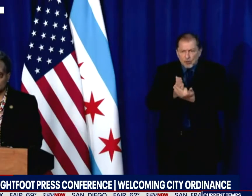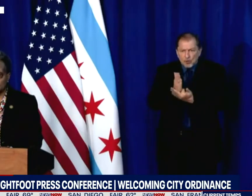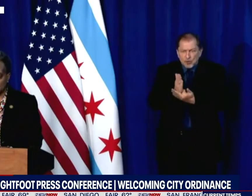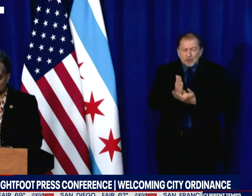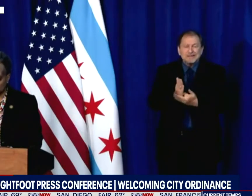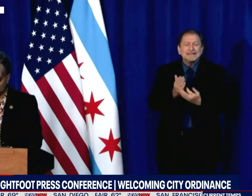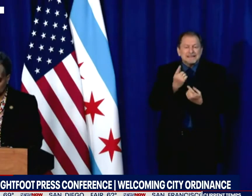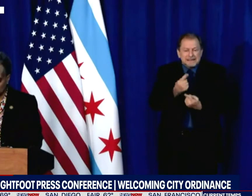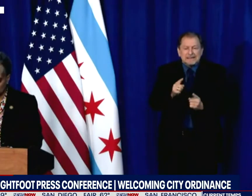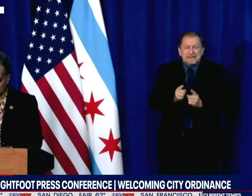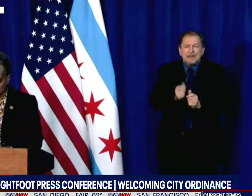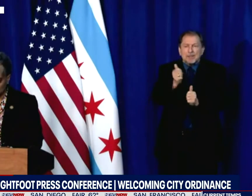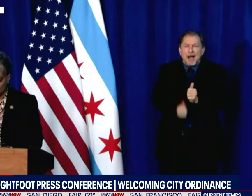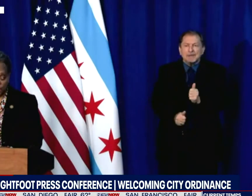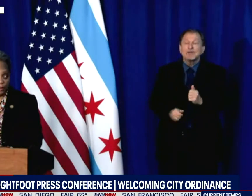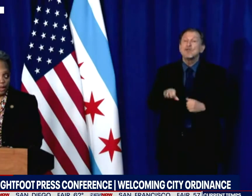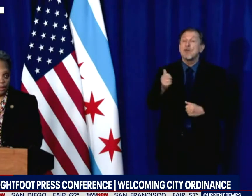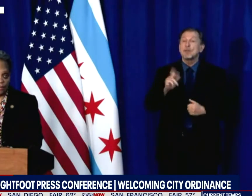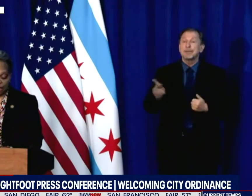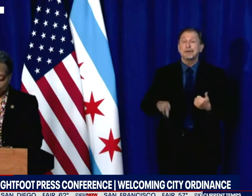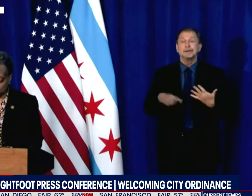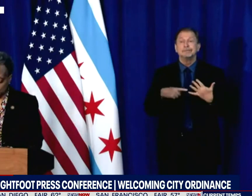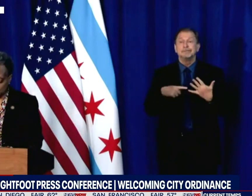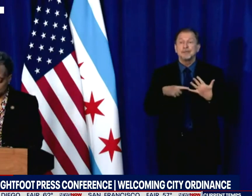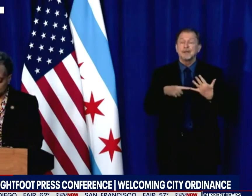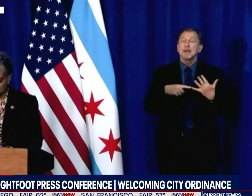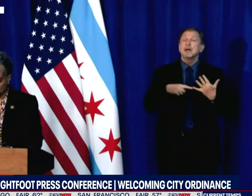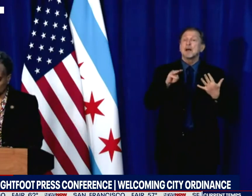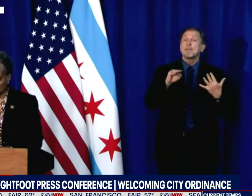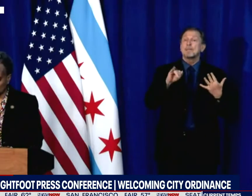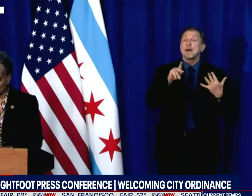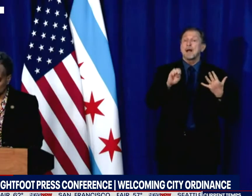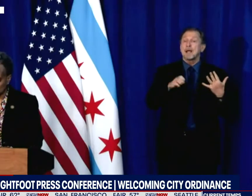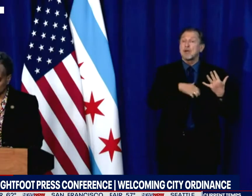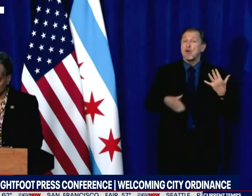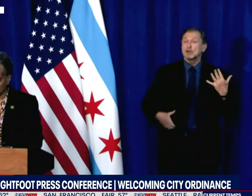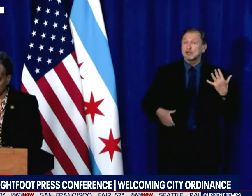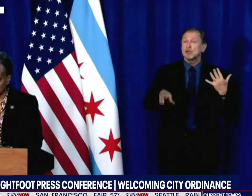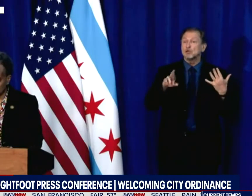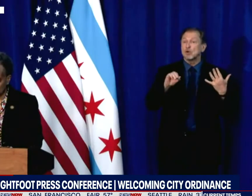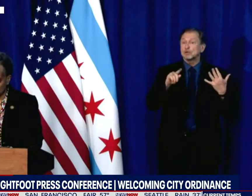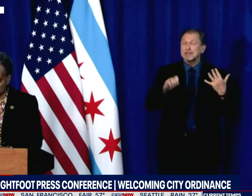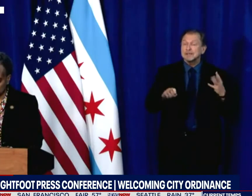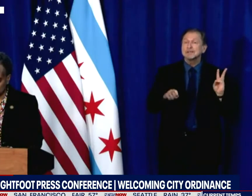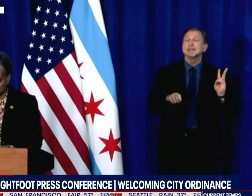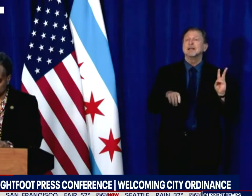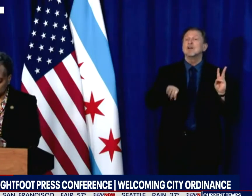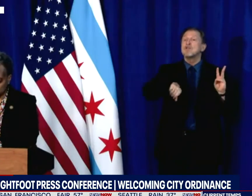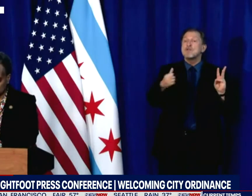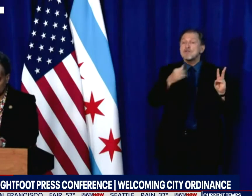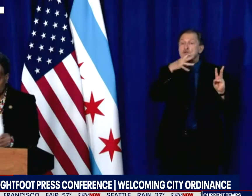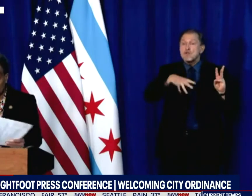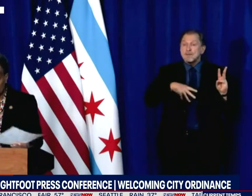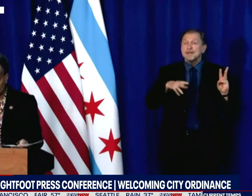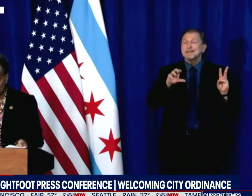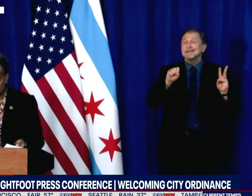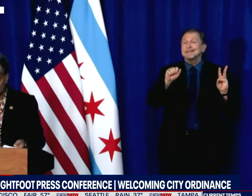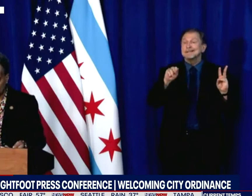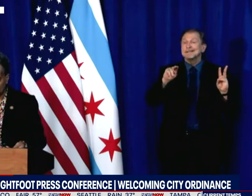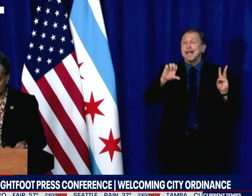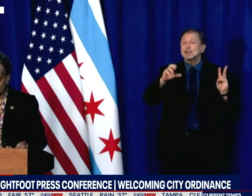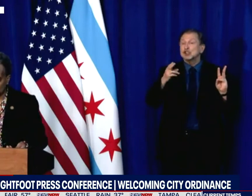city council and other champions like Alderman Mike Rodriguez and Alderwoman Rosanna Rodriguez Sanchez.